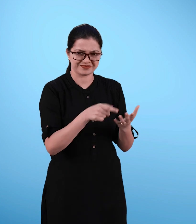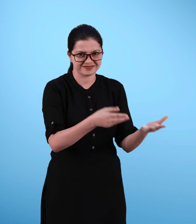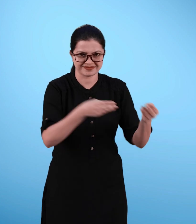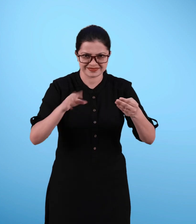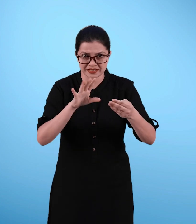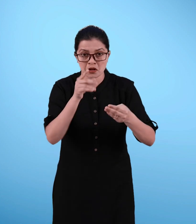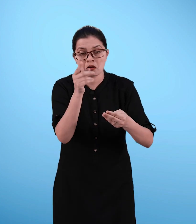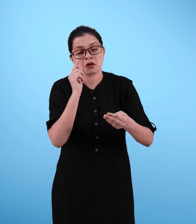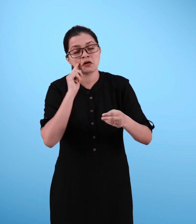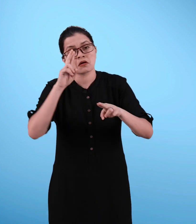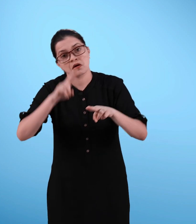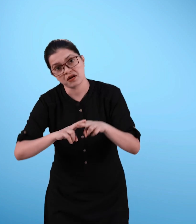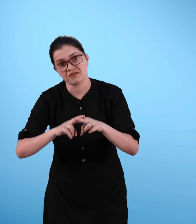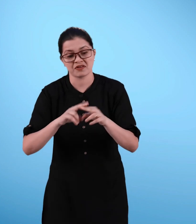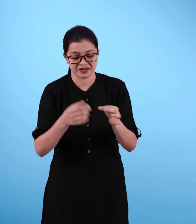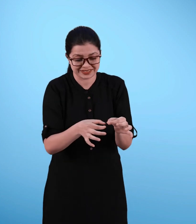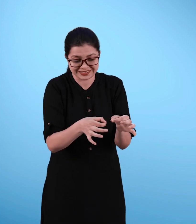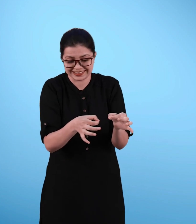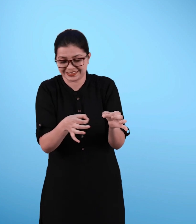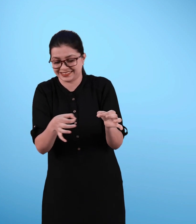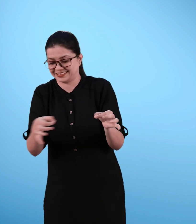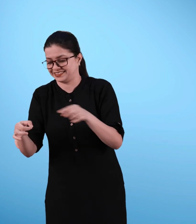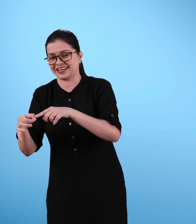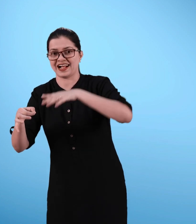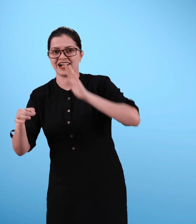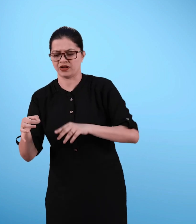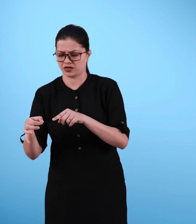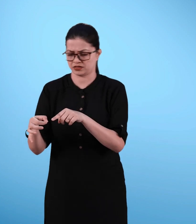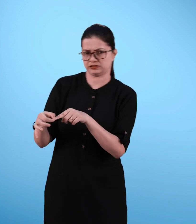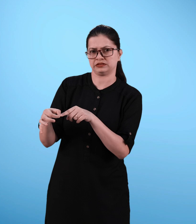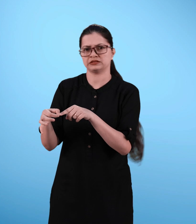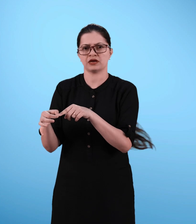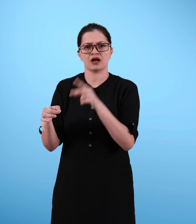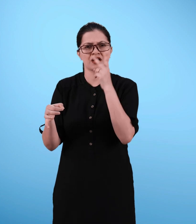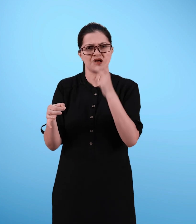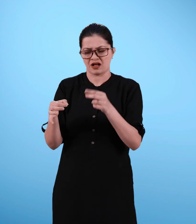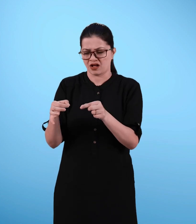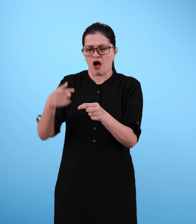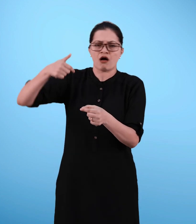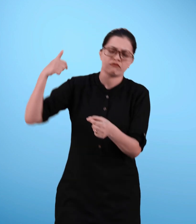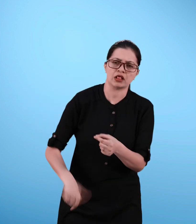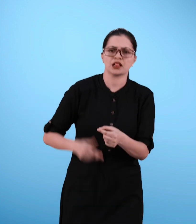Now, try to find a loose thread or yarn at one of the edges and pull it out.